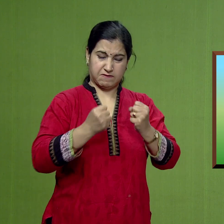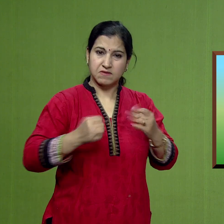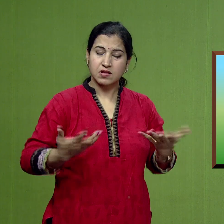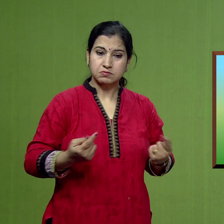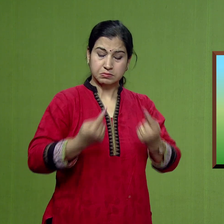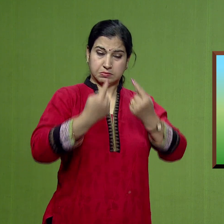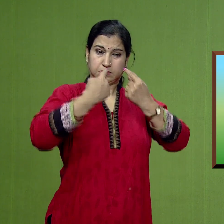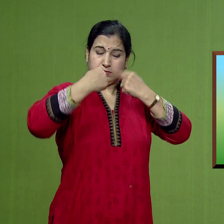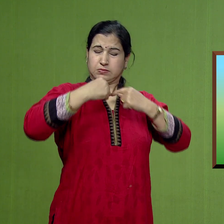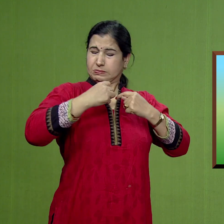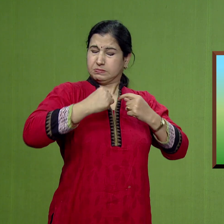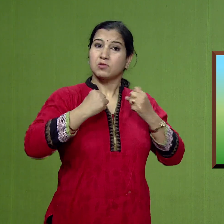breathe.